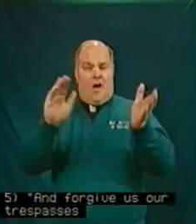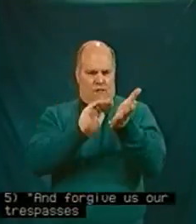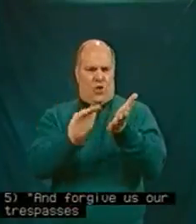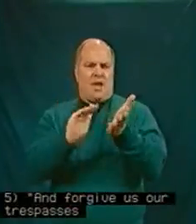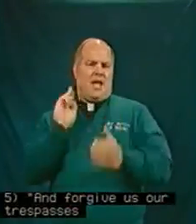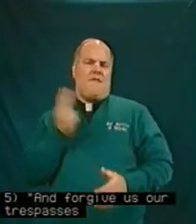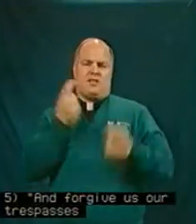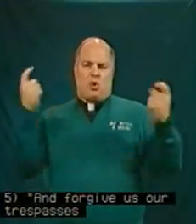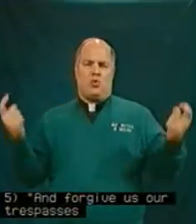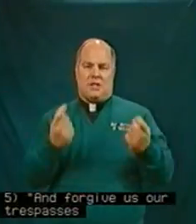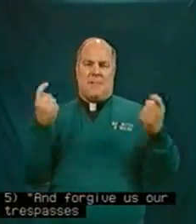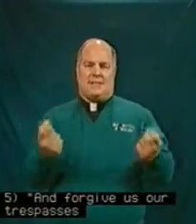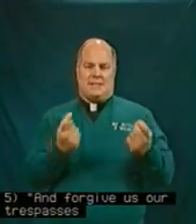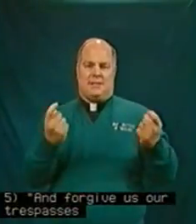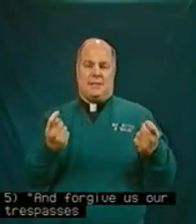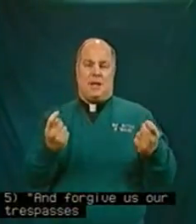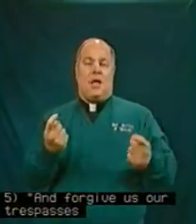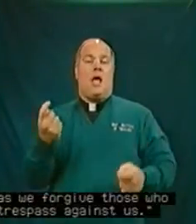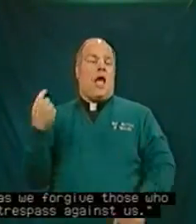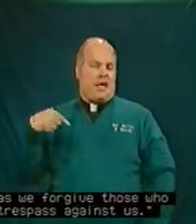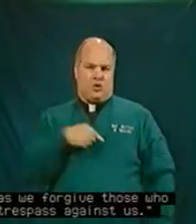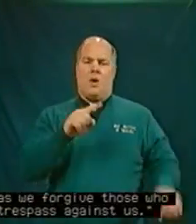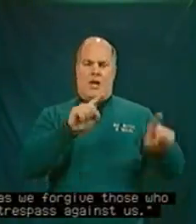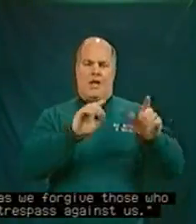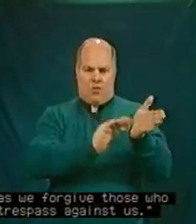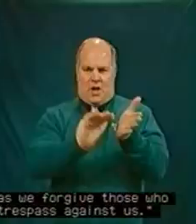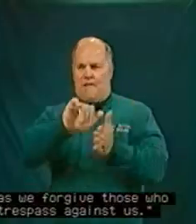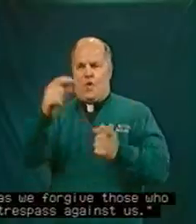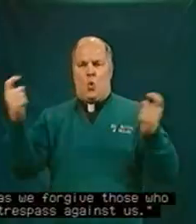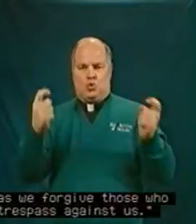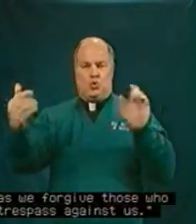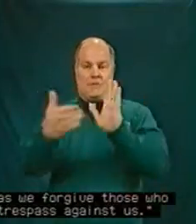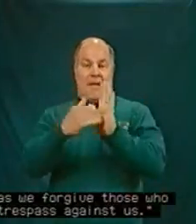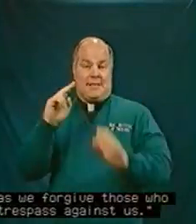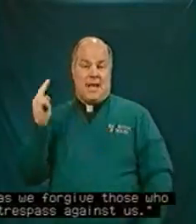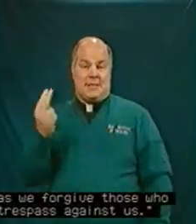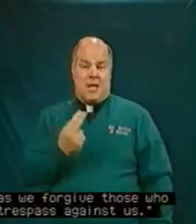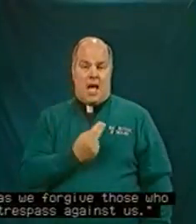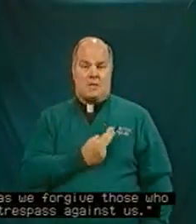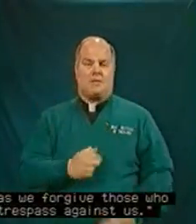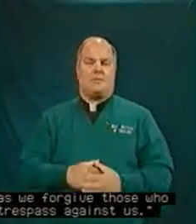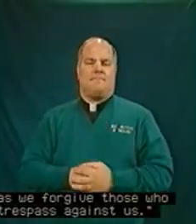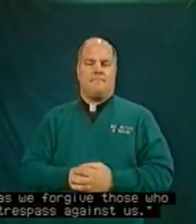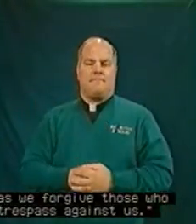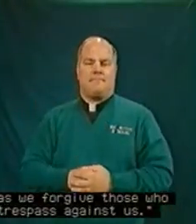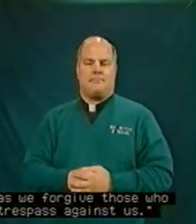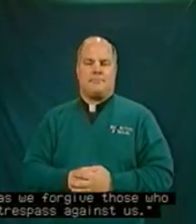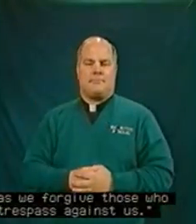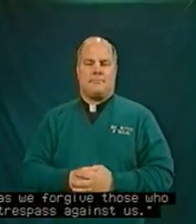The fifth petition and forgive us our trespasses as we forgive those who trespass against us.